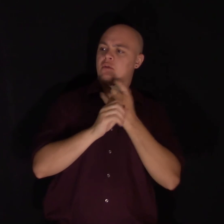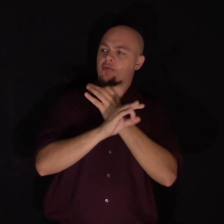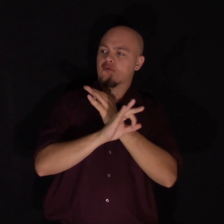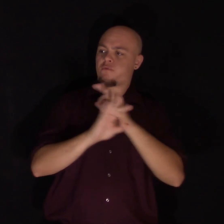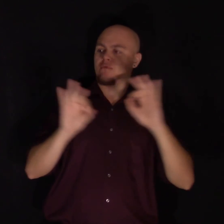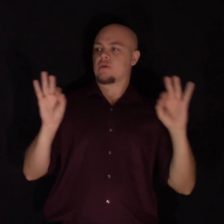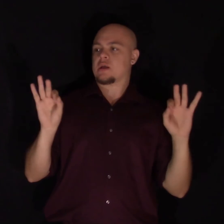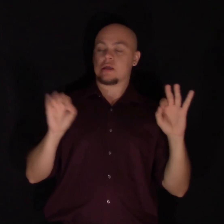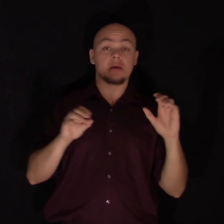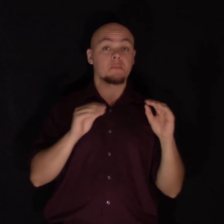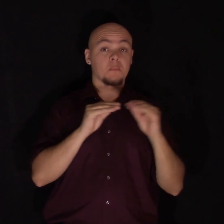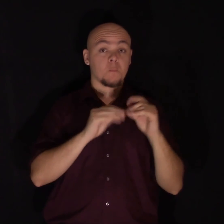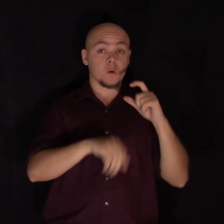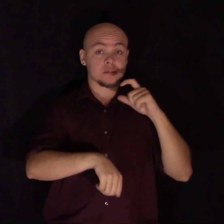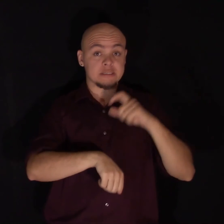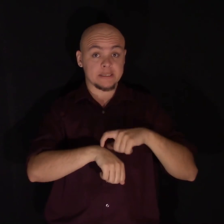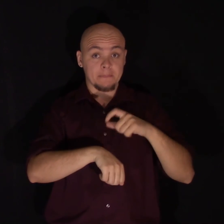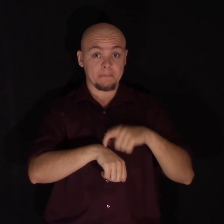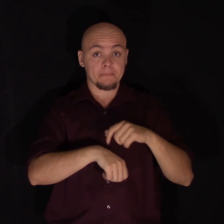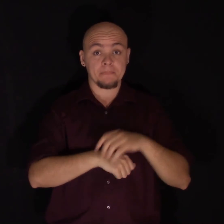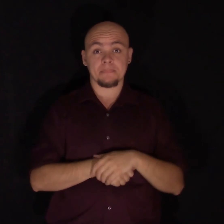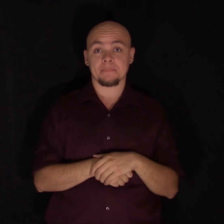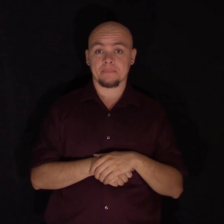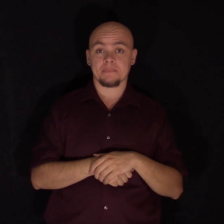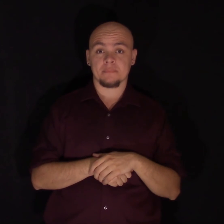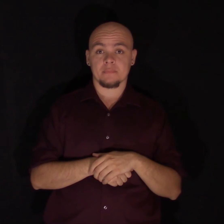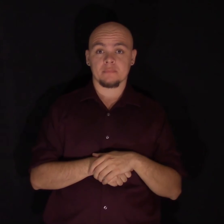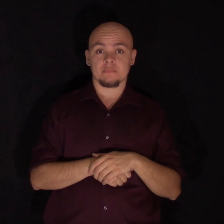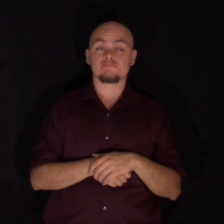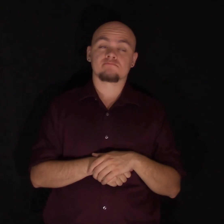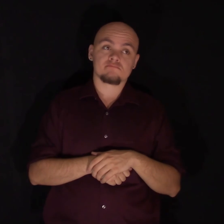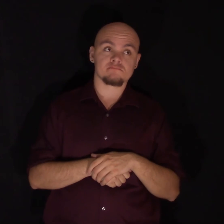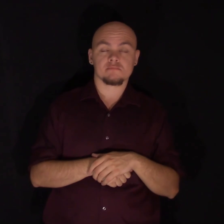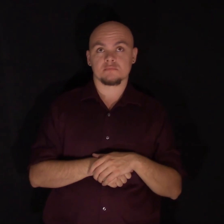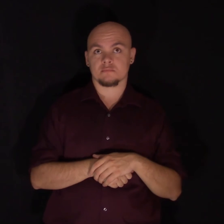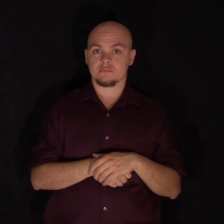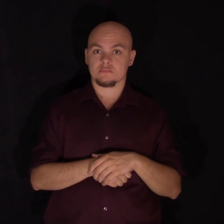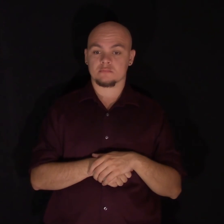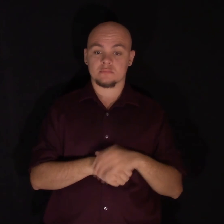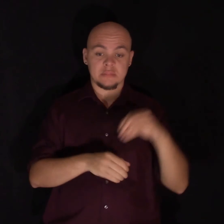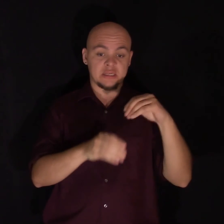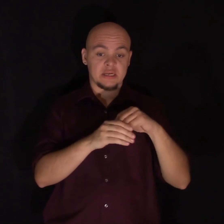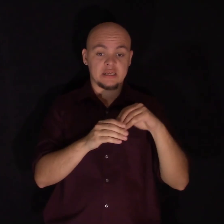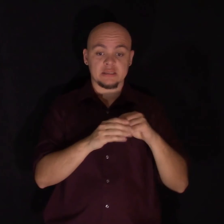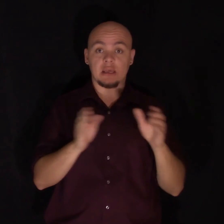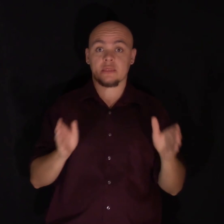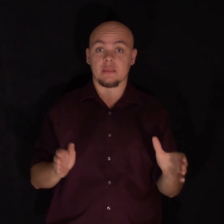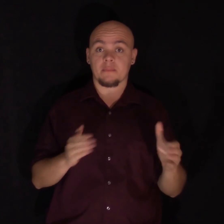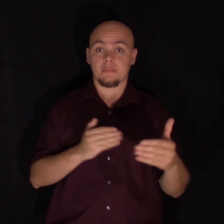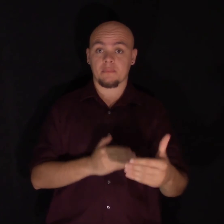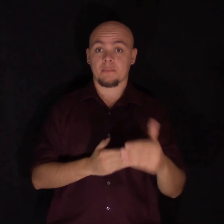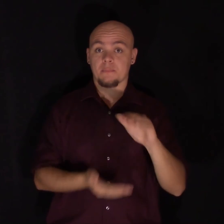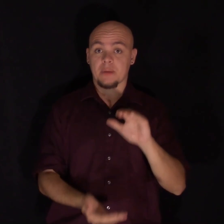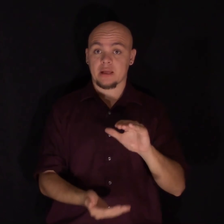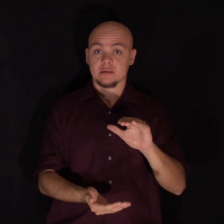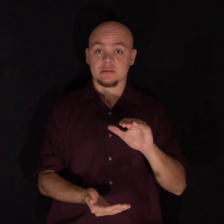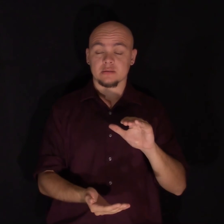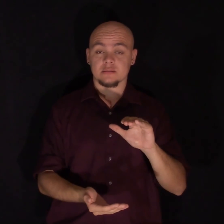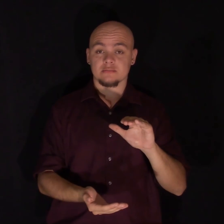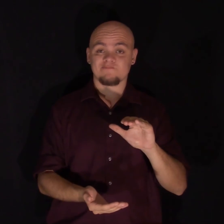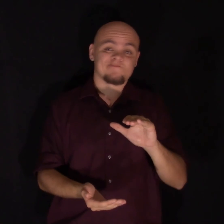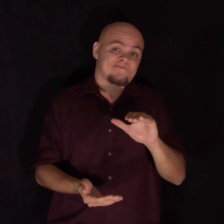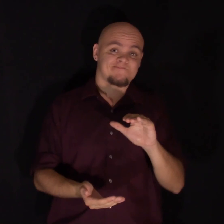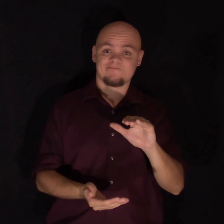little more time? What's in the box? doesn't